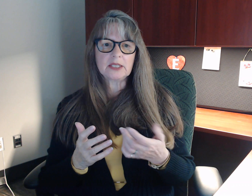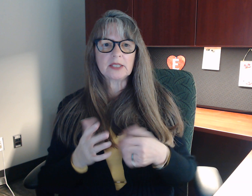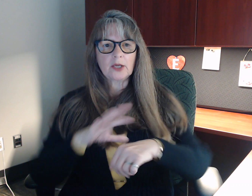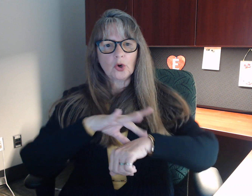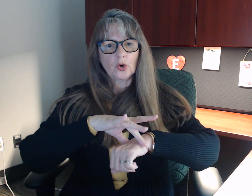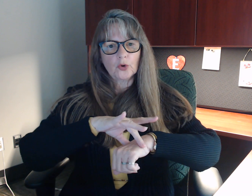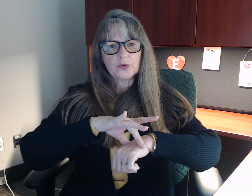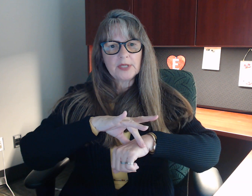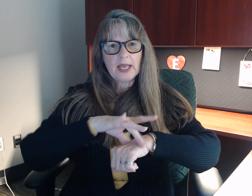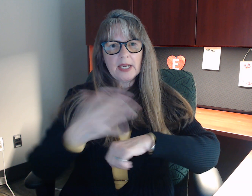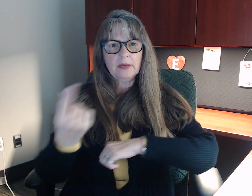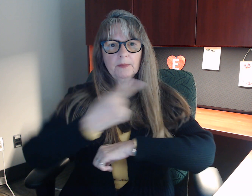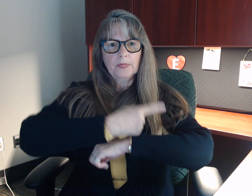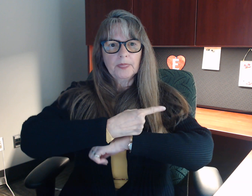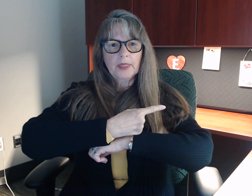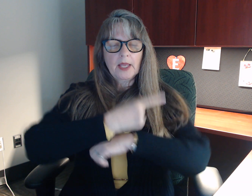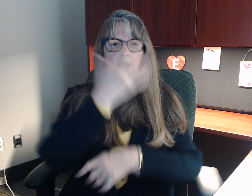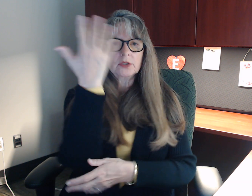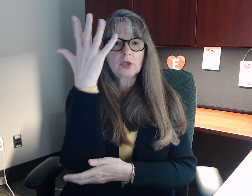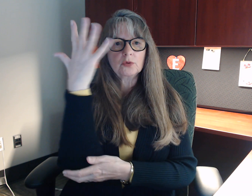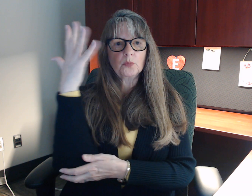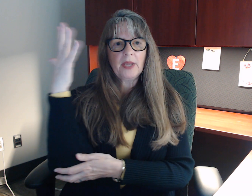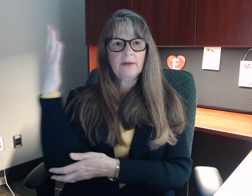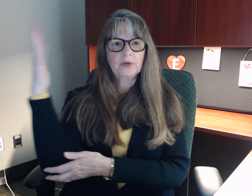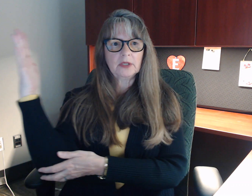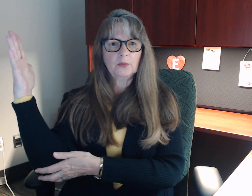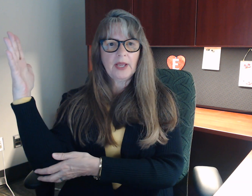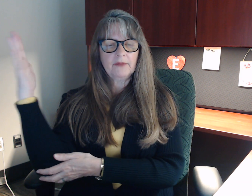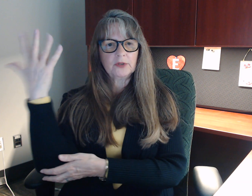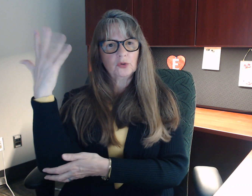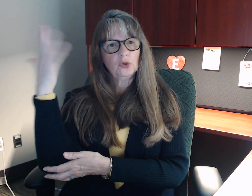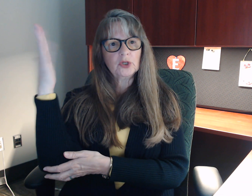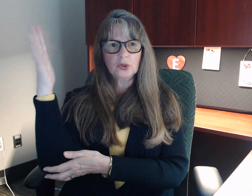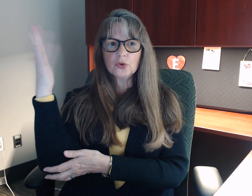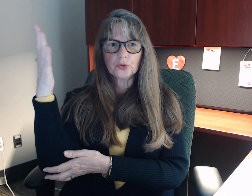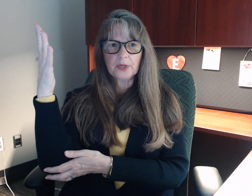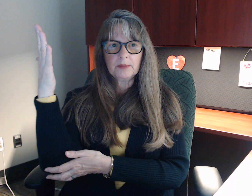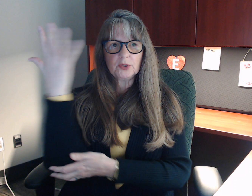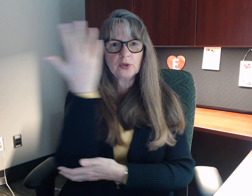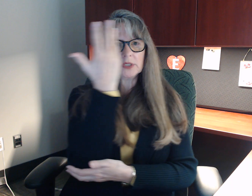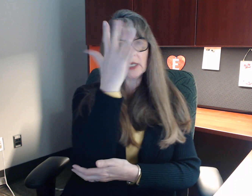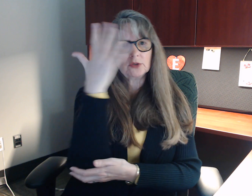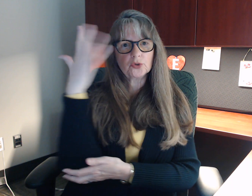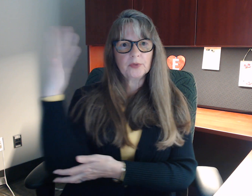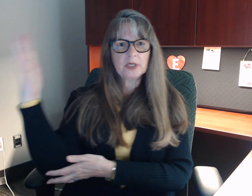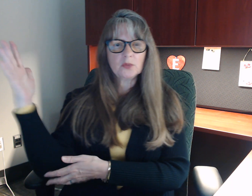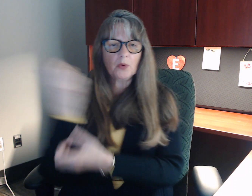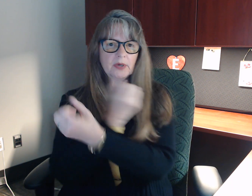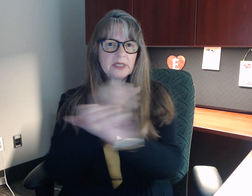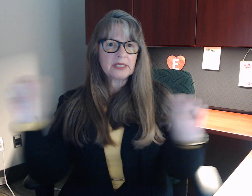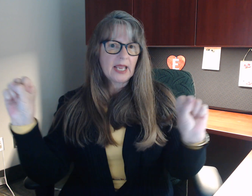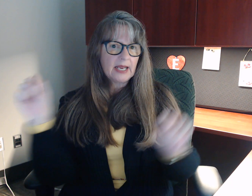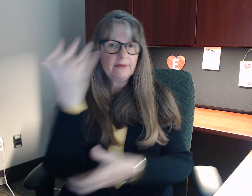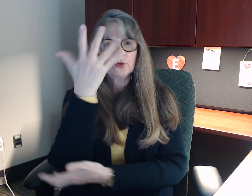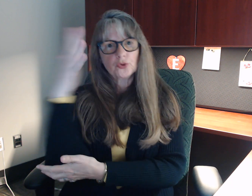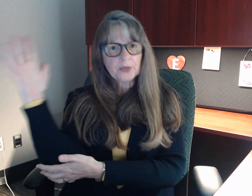like Earth Day, so we have you can do tree, but you can say the trees. We want to save the